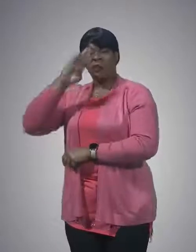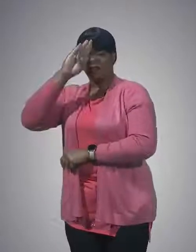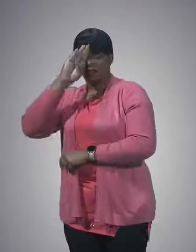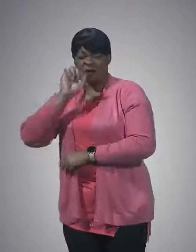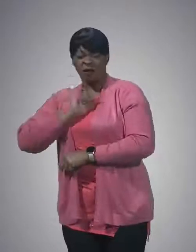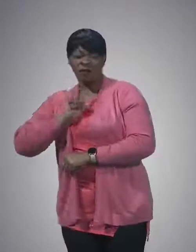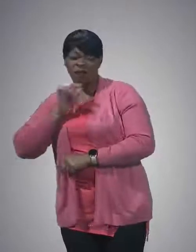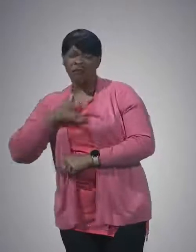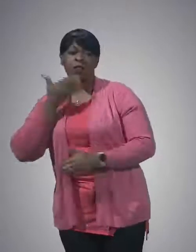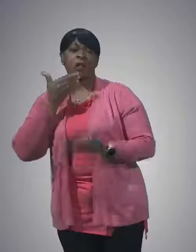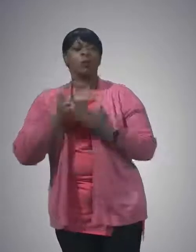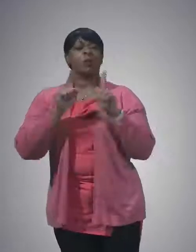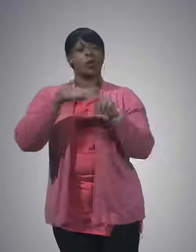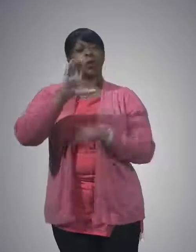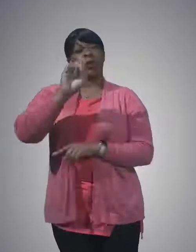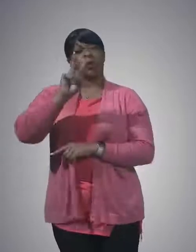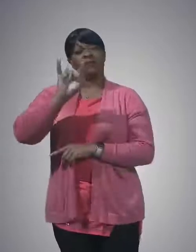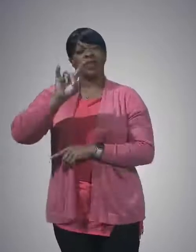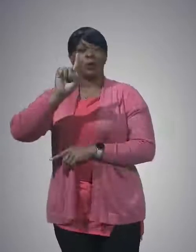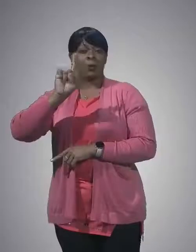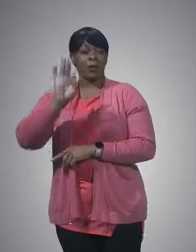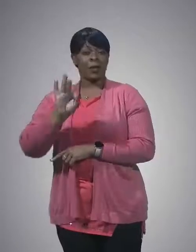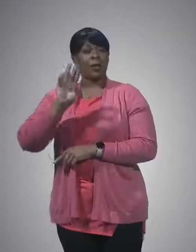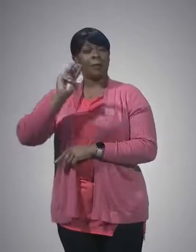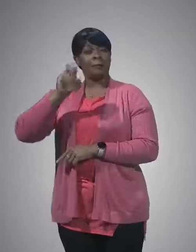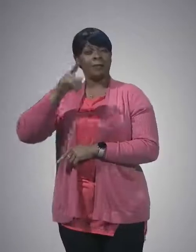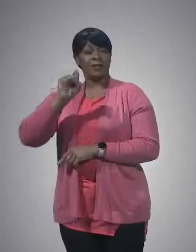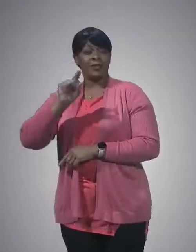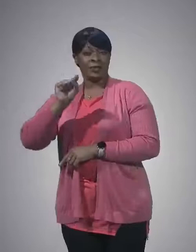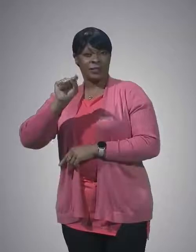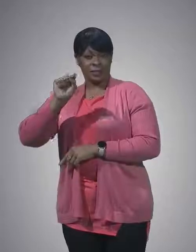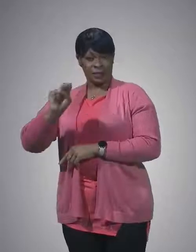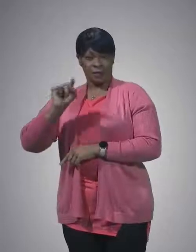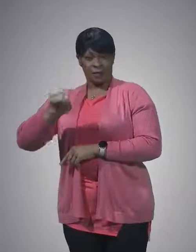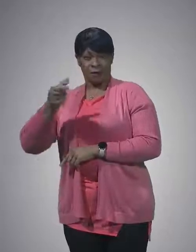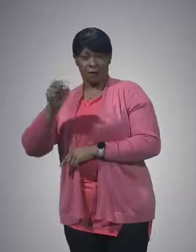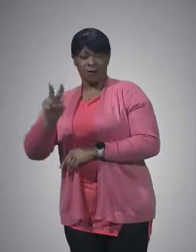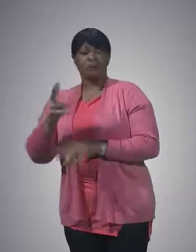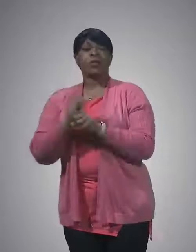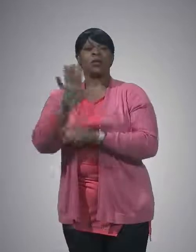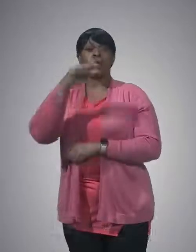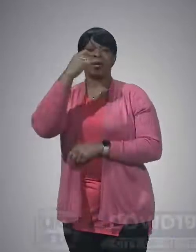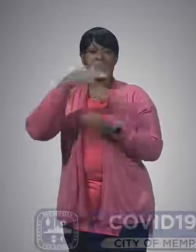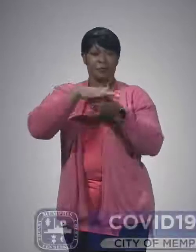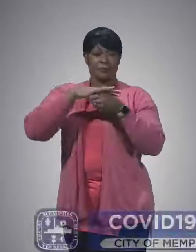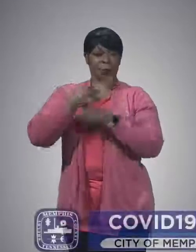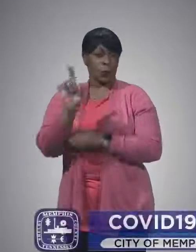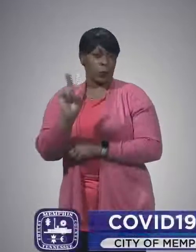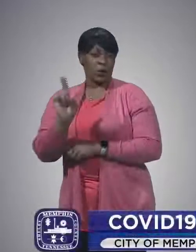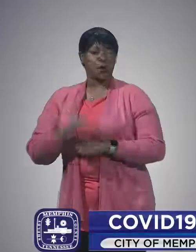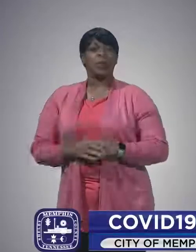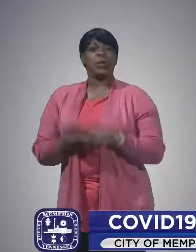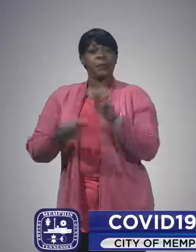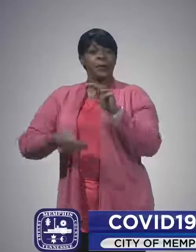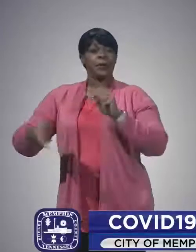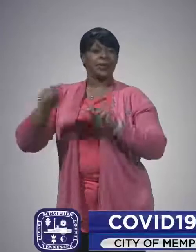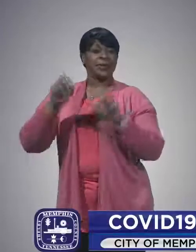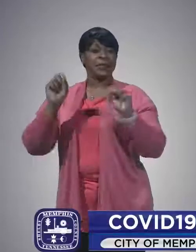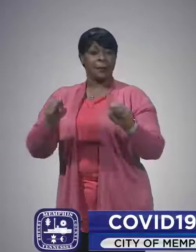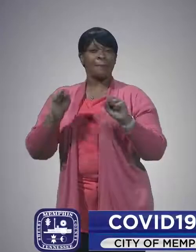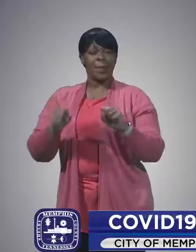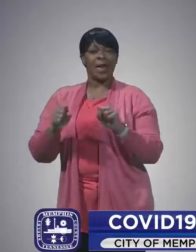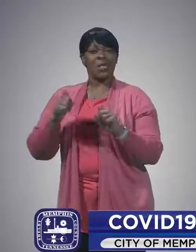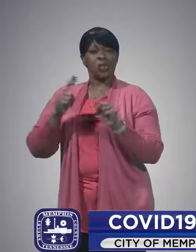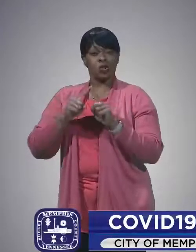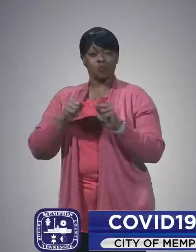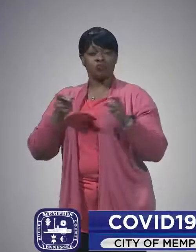want you to go to COVID-19 at memphistn.gov and find out where you can get that test. We are increasing capacity at our